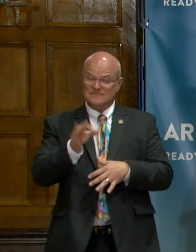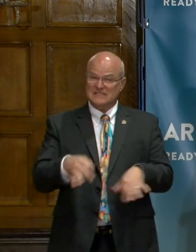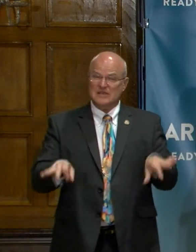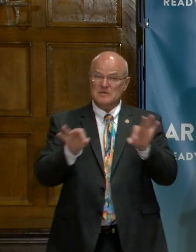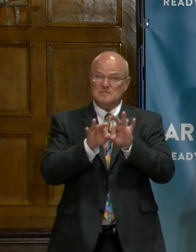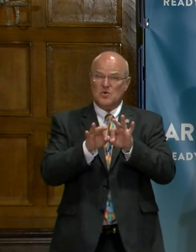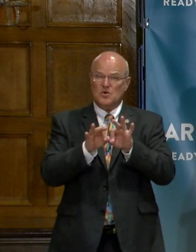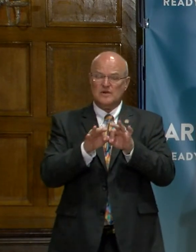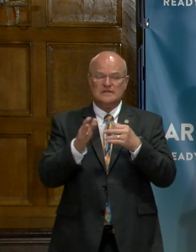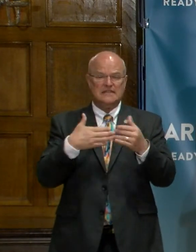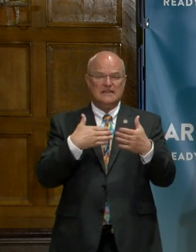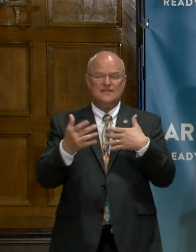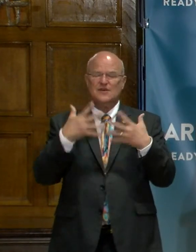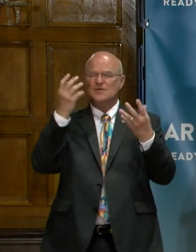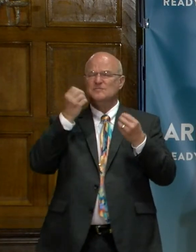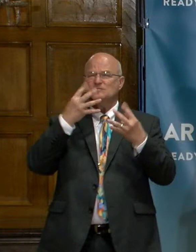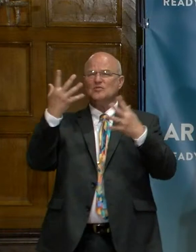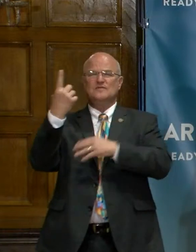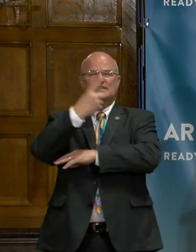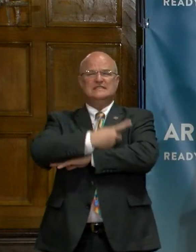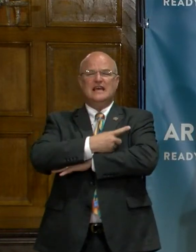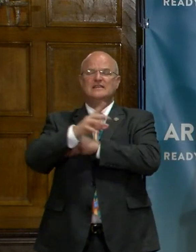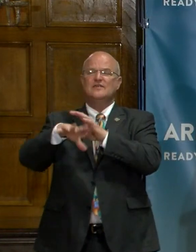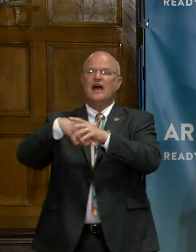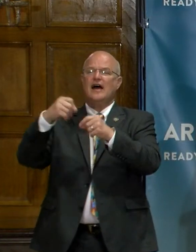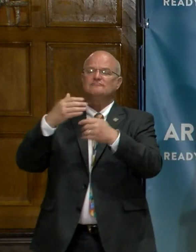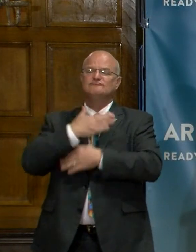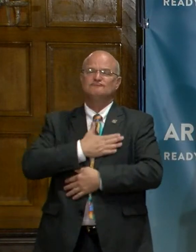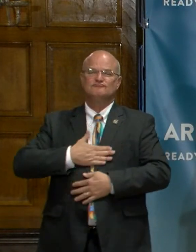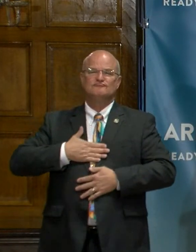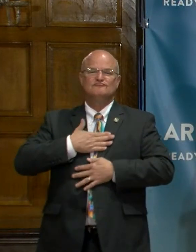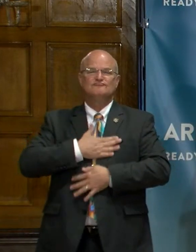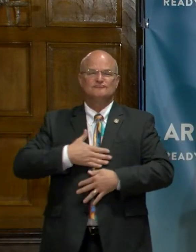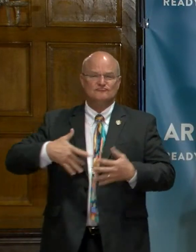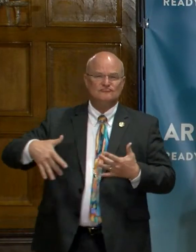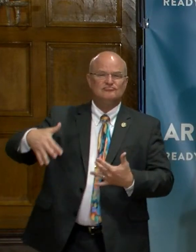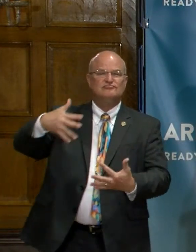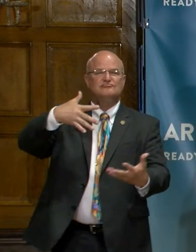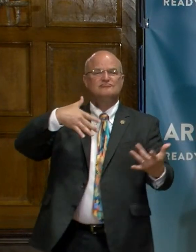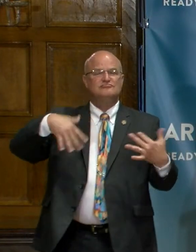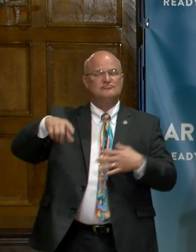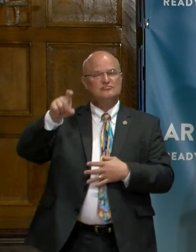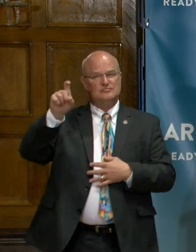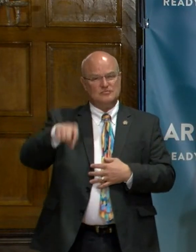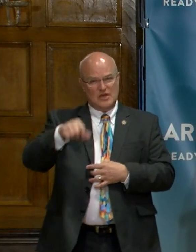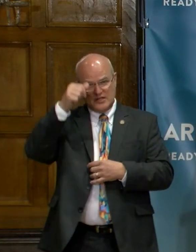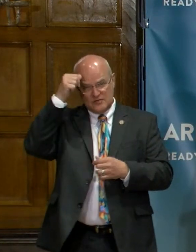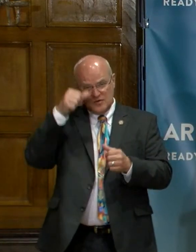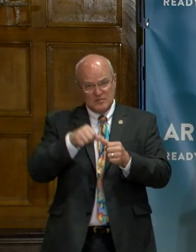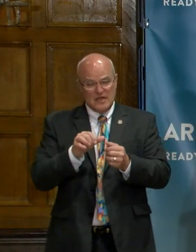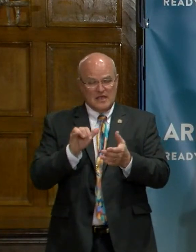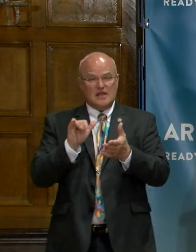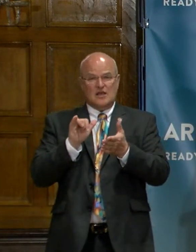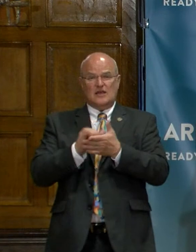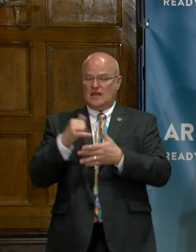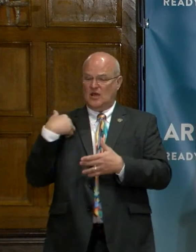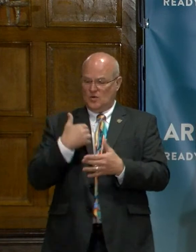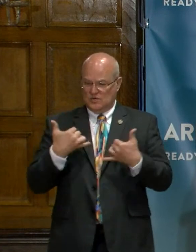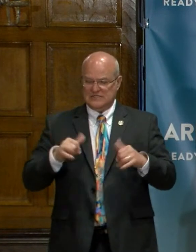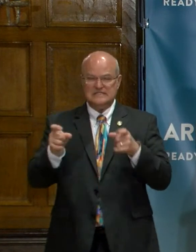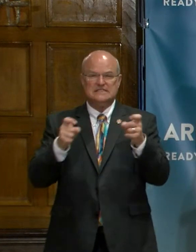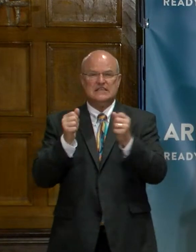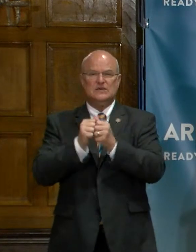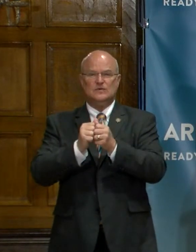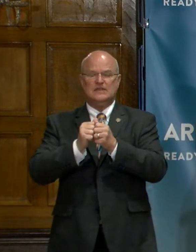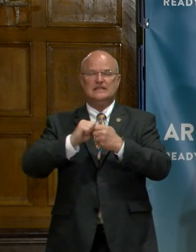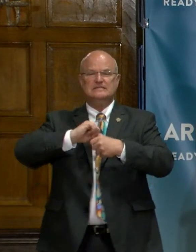that even in these beautiful days and while we're out engaging, you've got to remember that we're still dealing